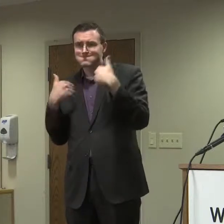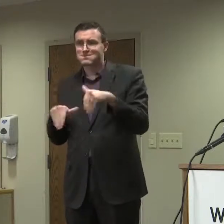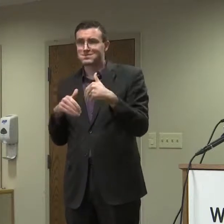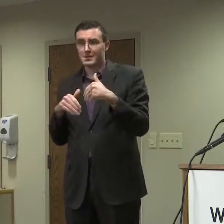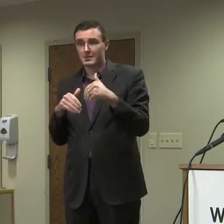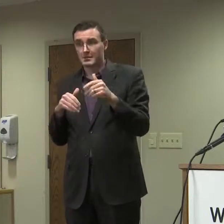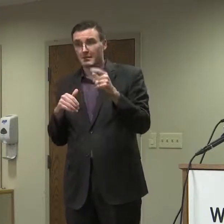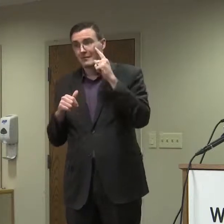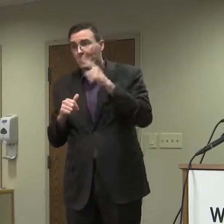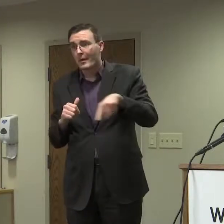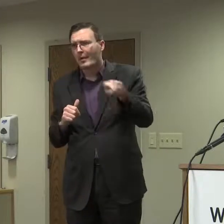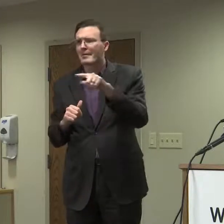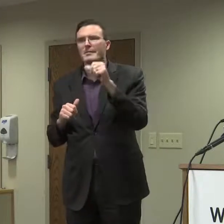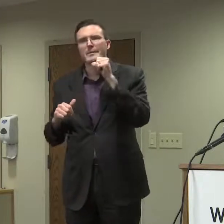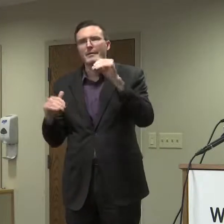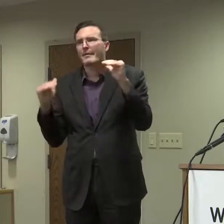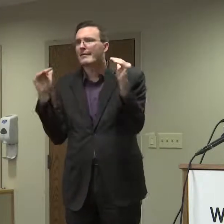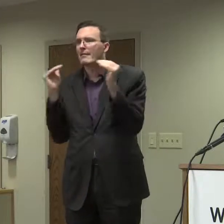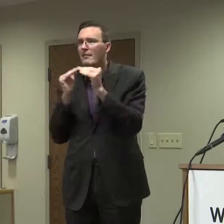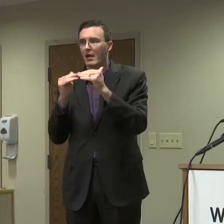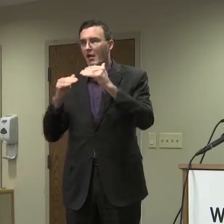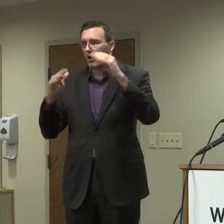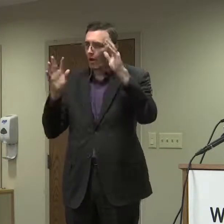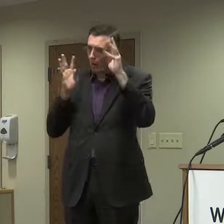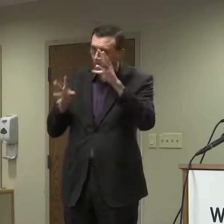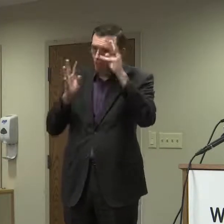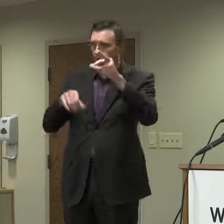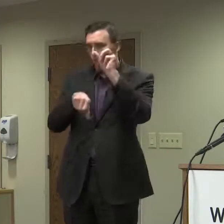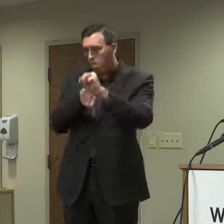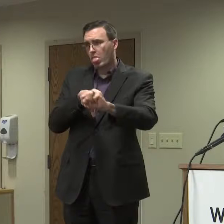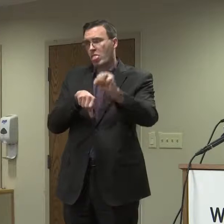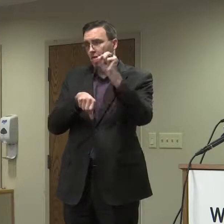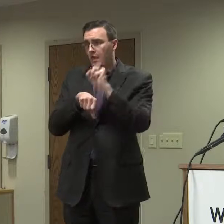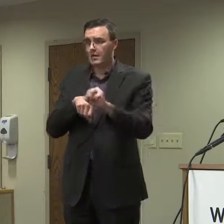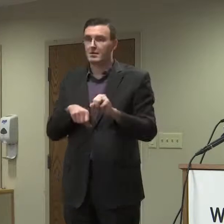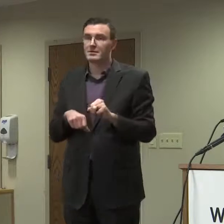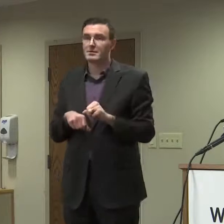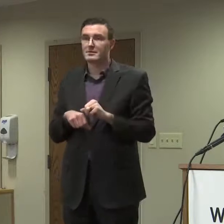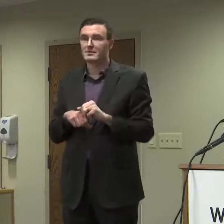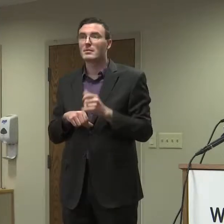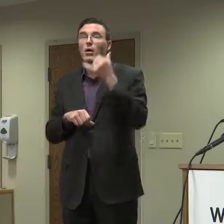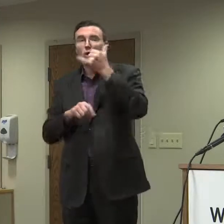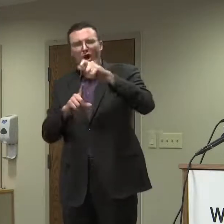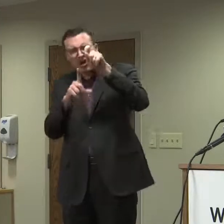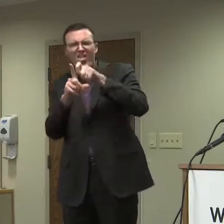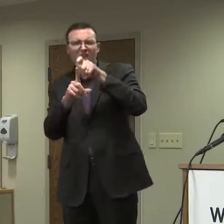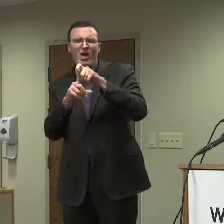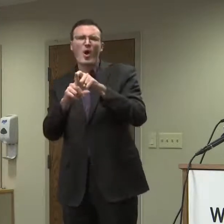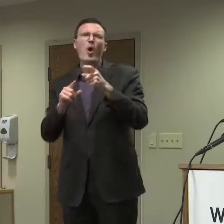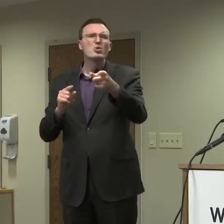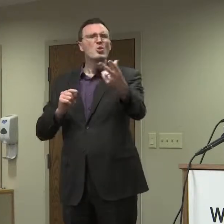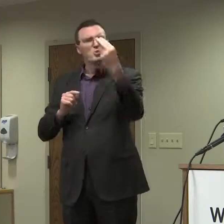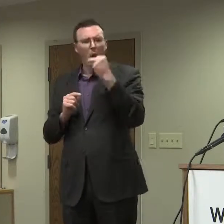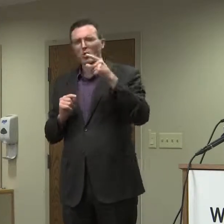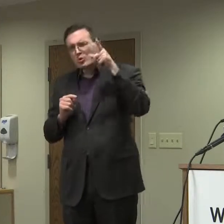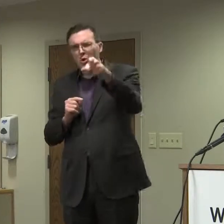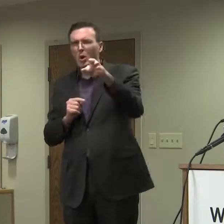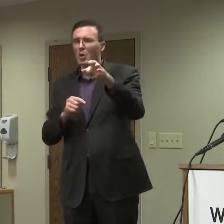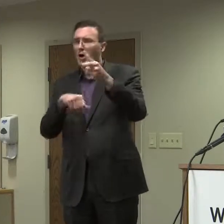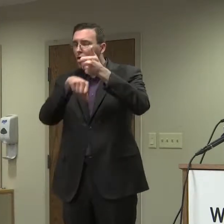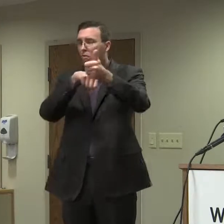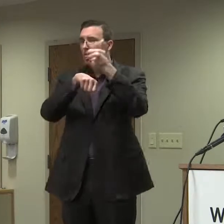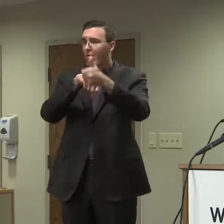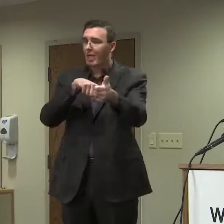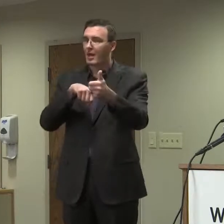to them as well. Do not personalize when you call. Nobody is deliberately denying or not giving someone a